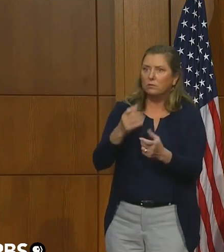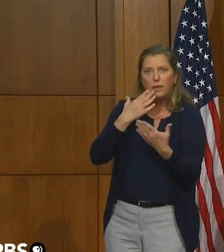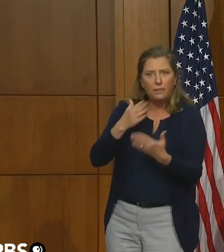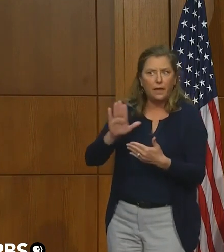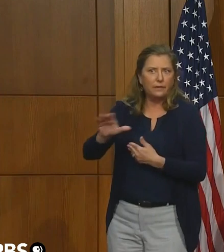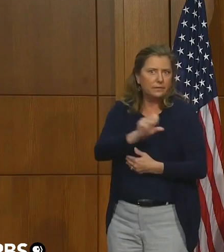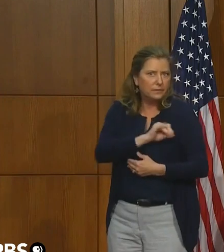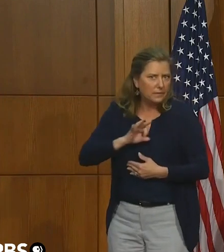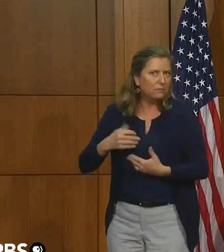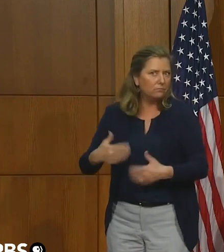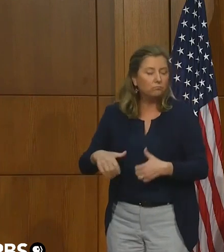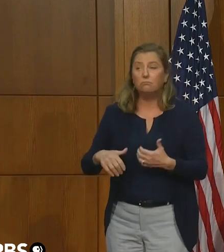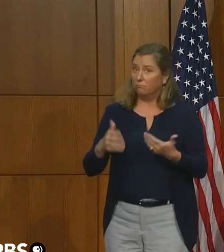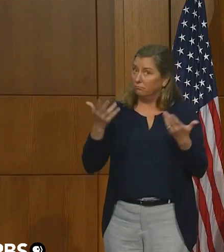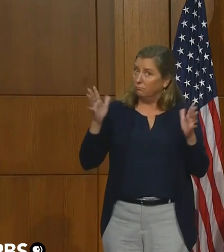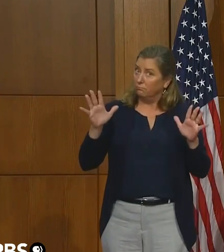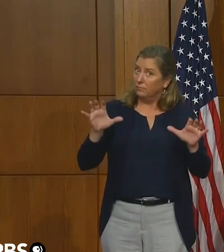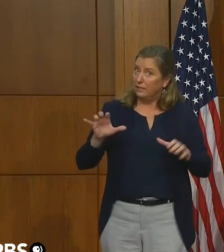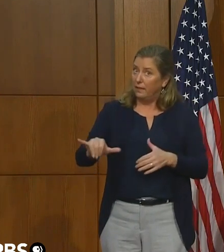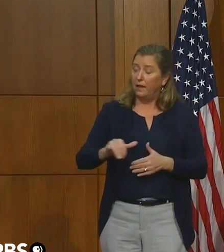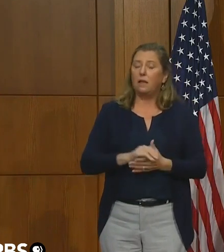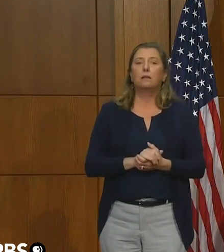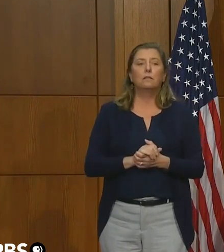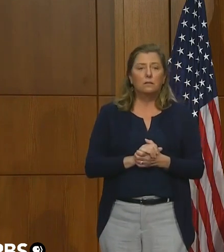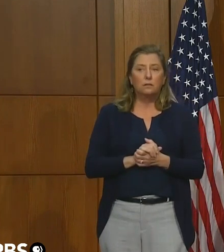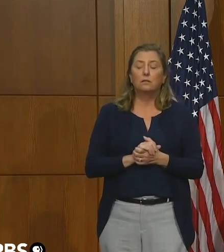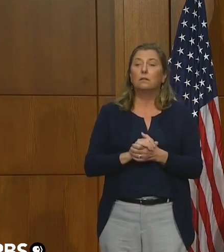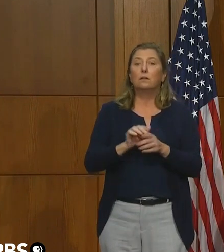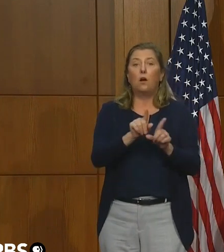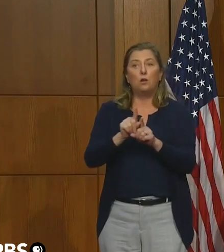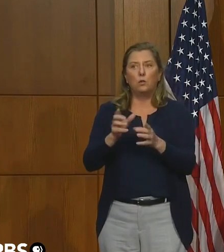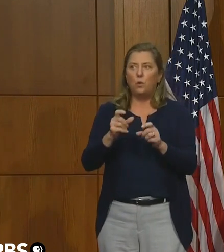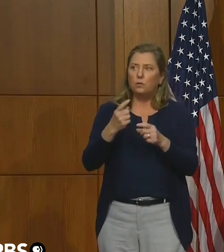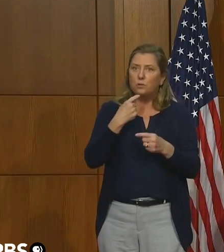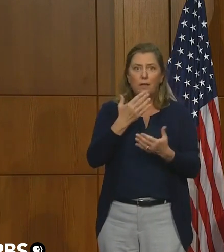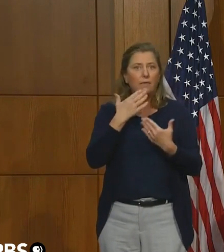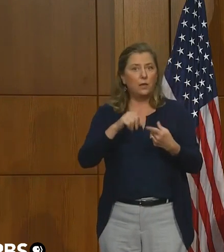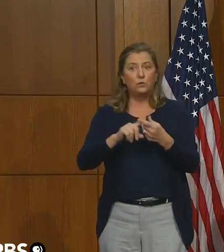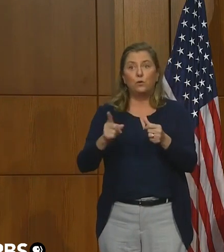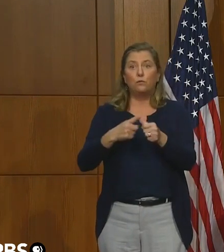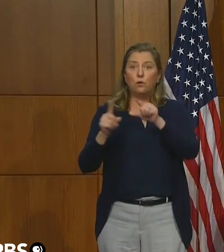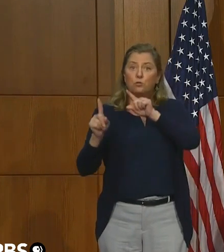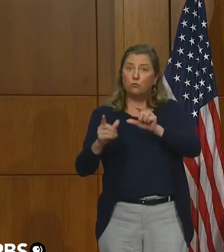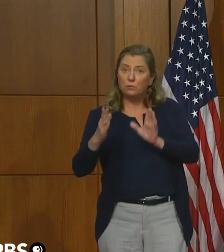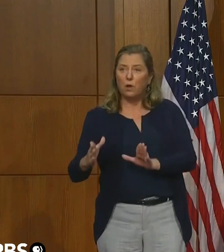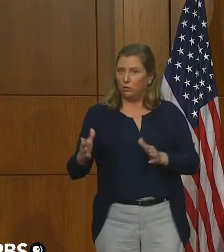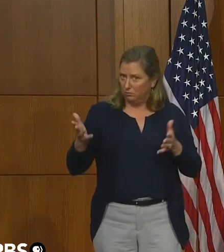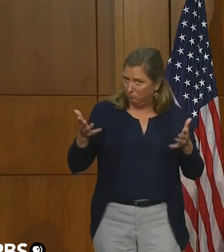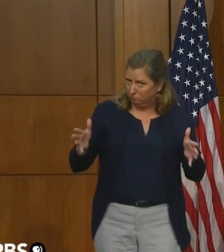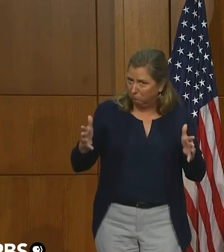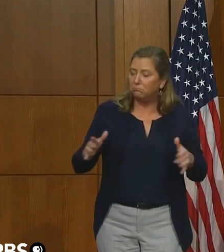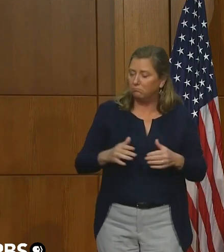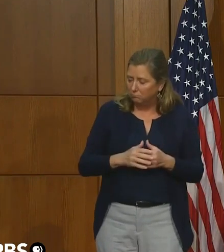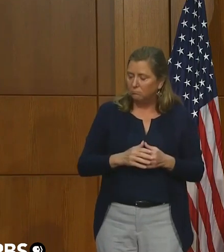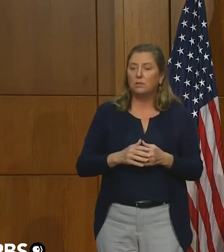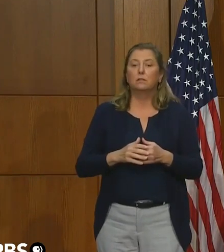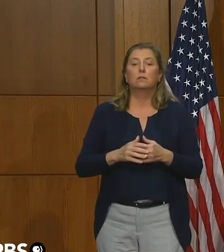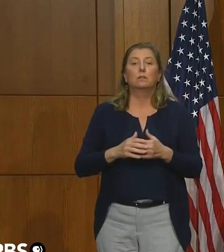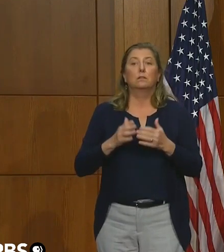his staff, which I did. I also went to thank our first responders, which I did. I